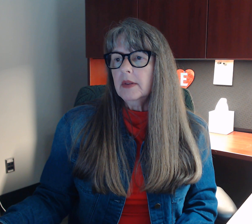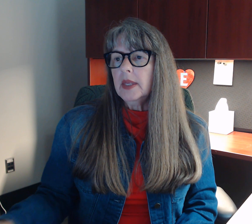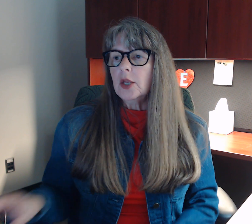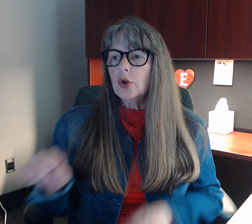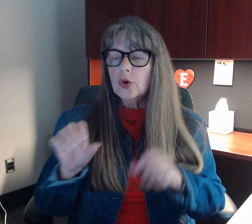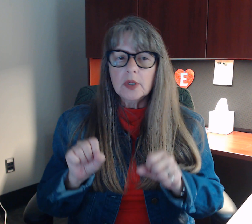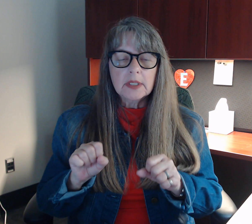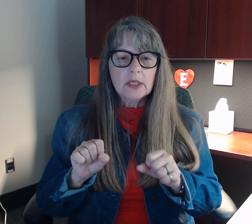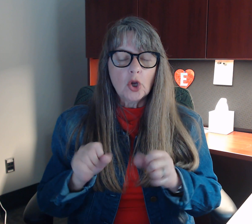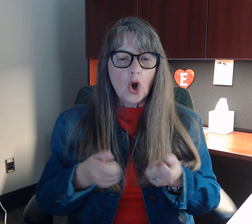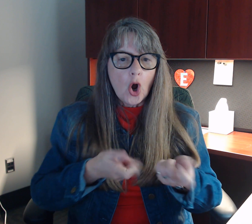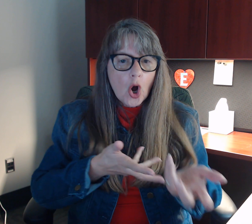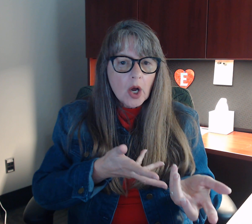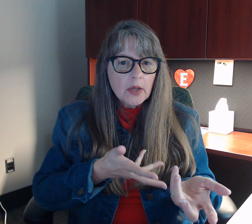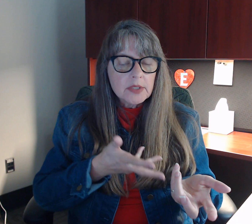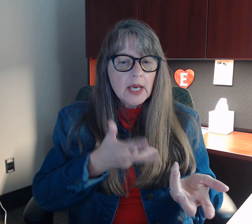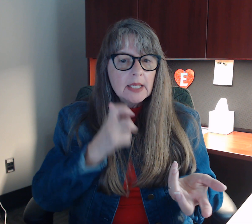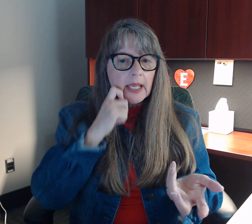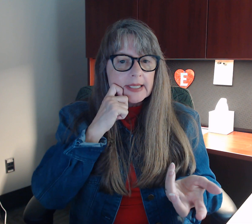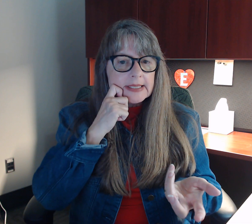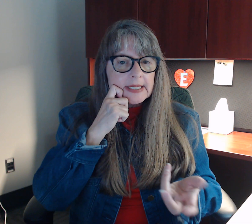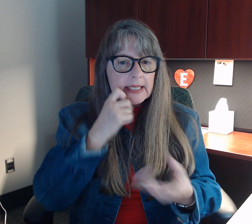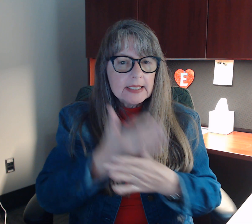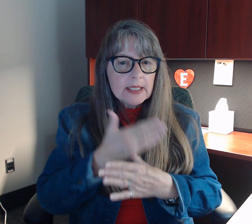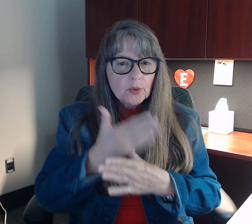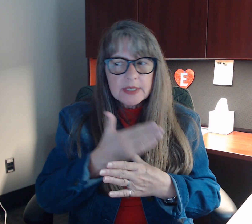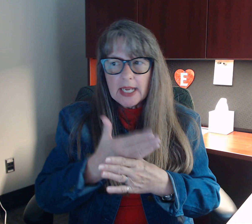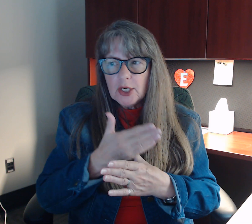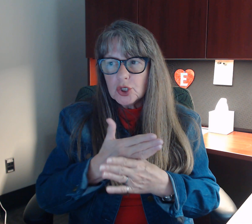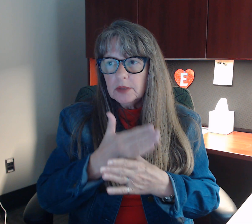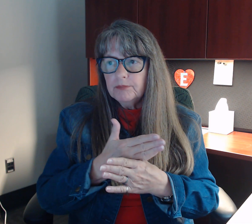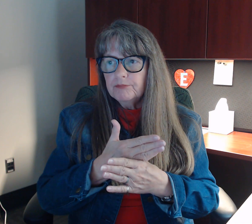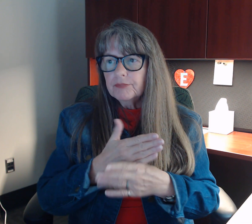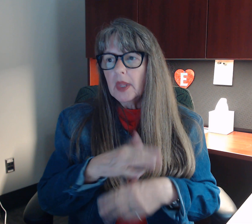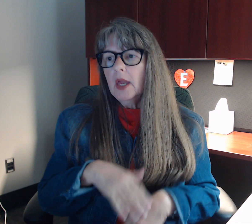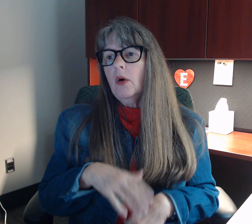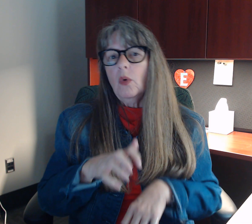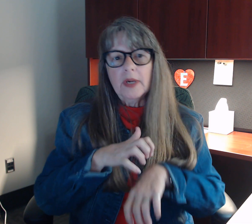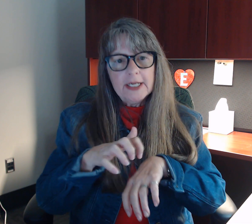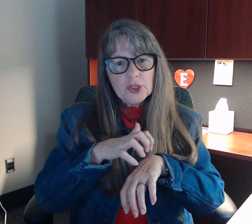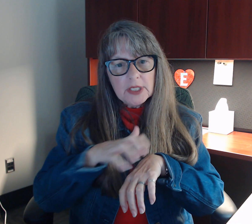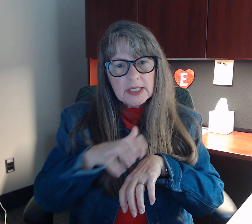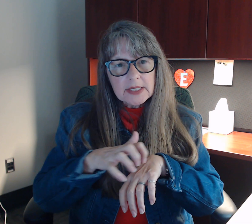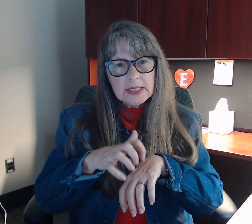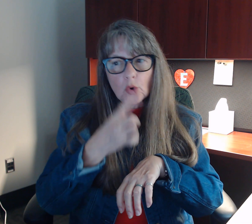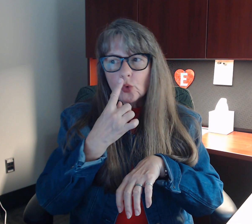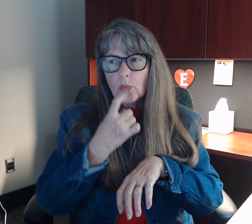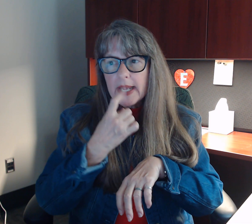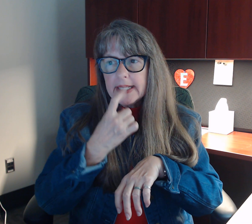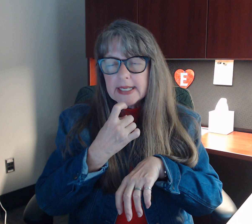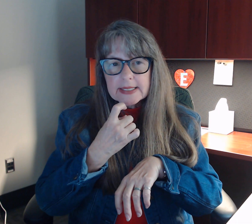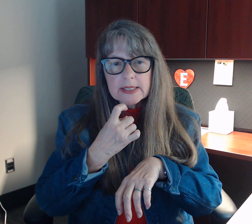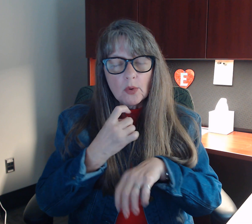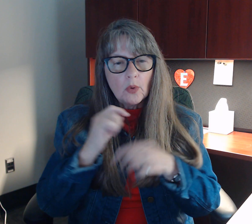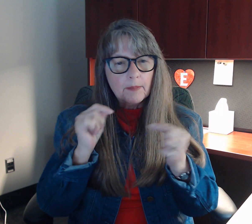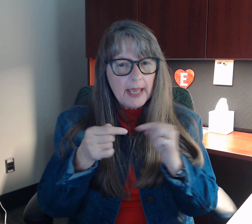It could cause like a skin irritation or itchiness or redness or